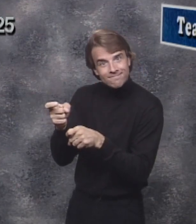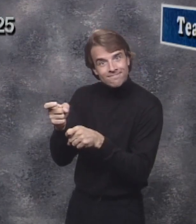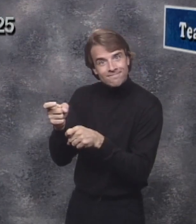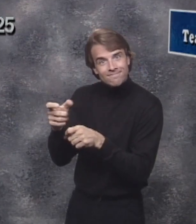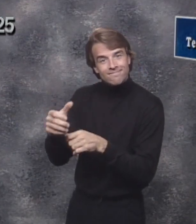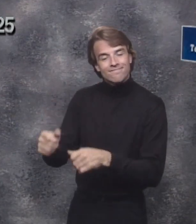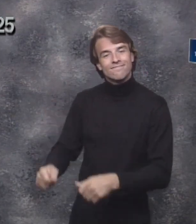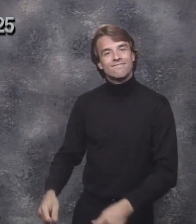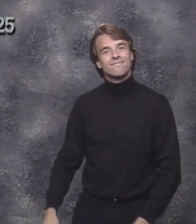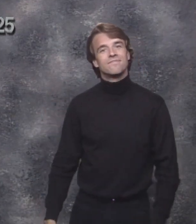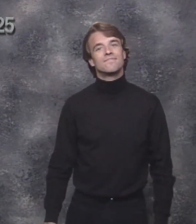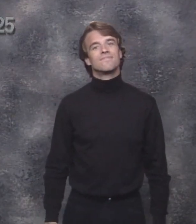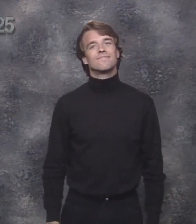as well.